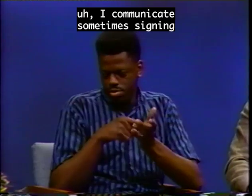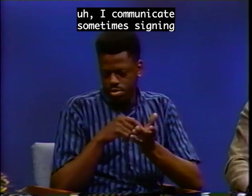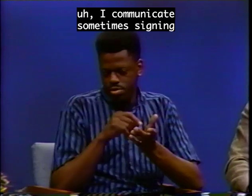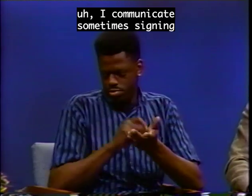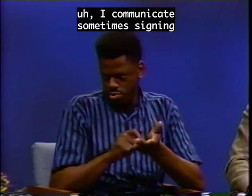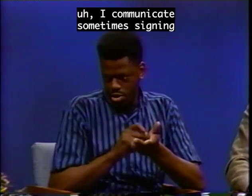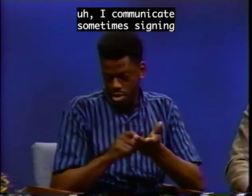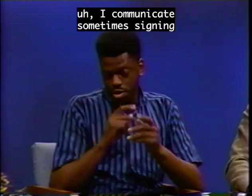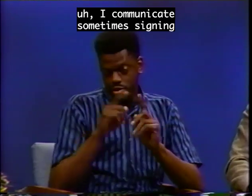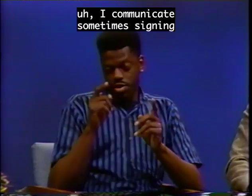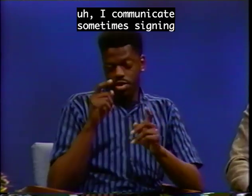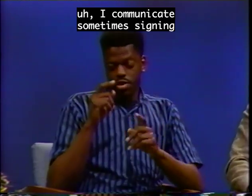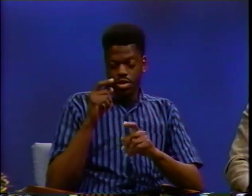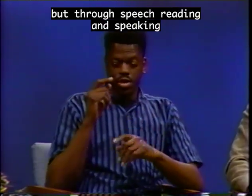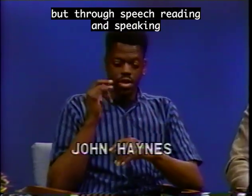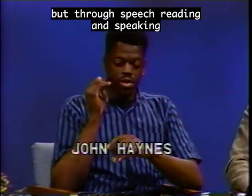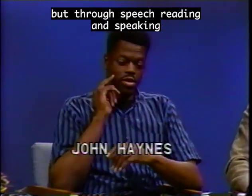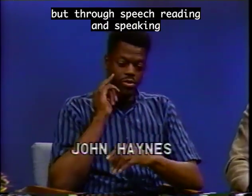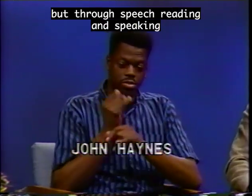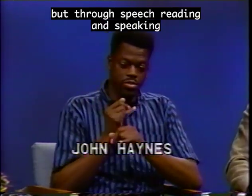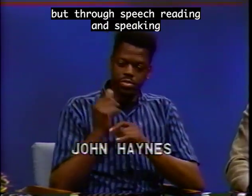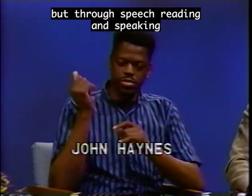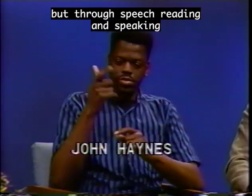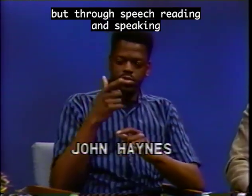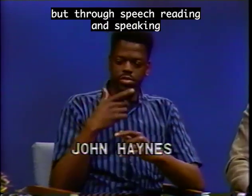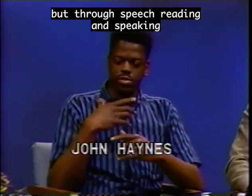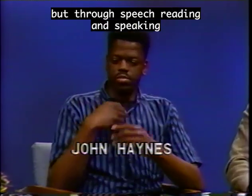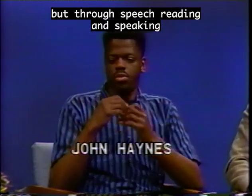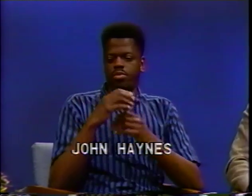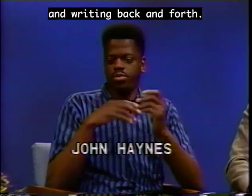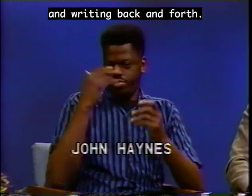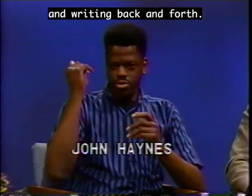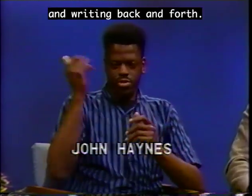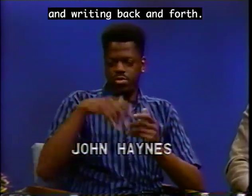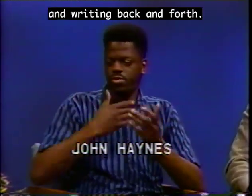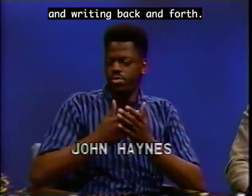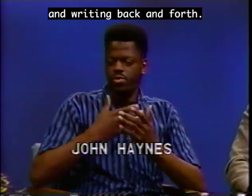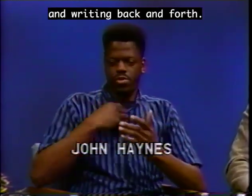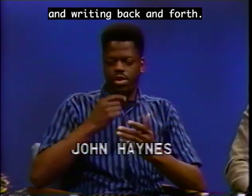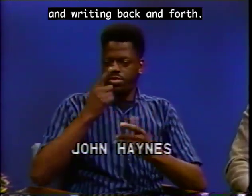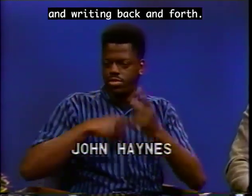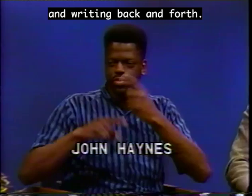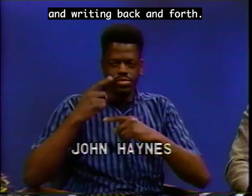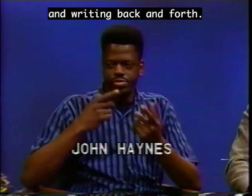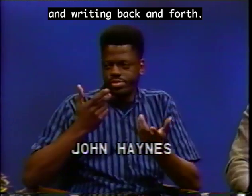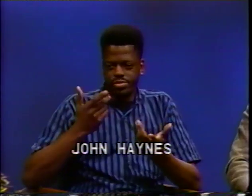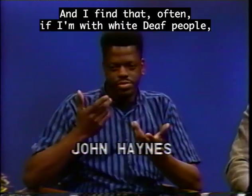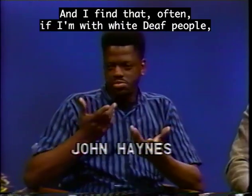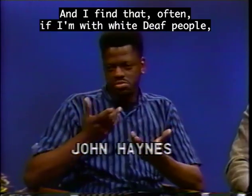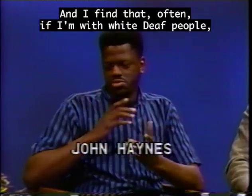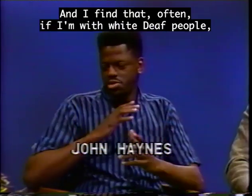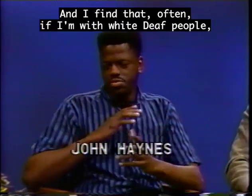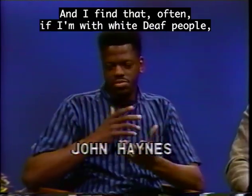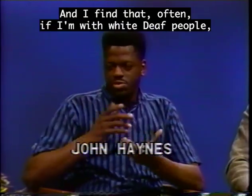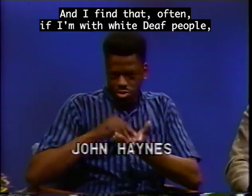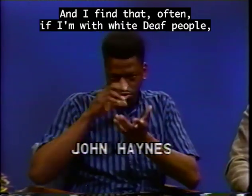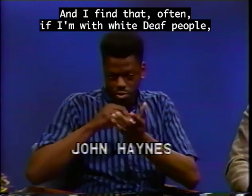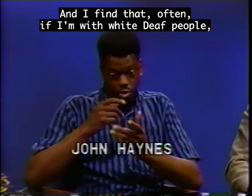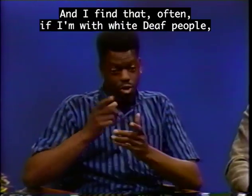I communicate sometimes signing, but through speech reading and speaking and writing back and forth. And I find that often if